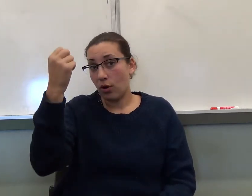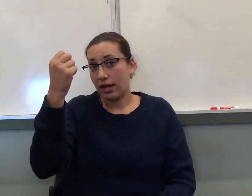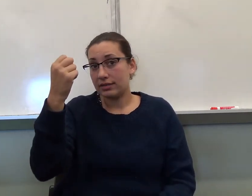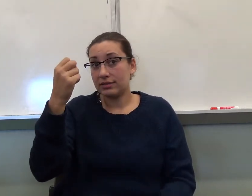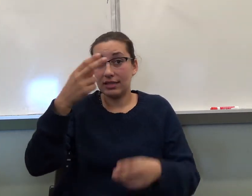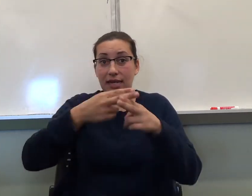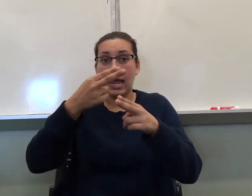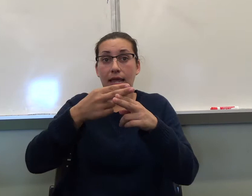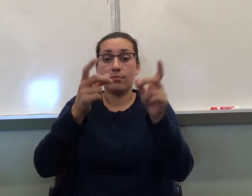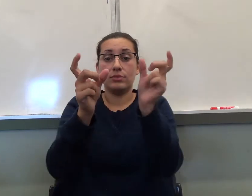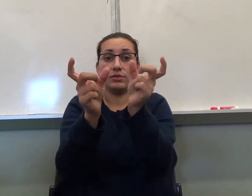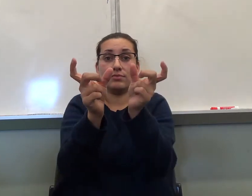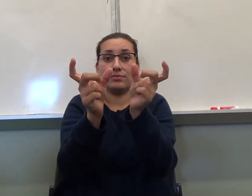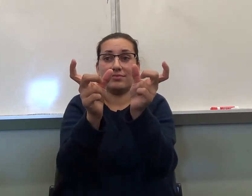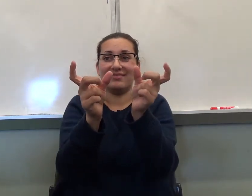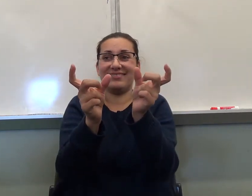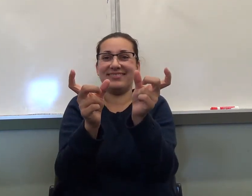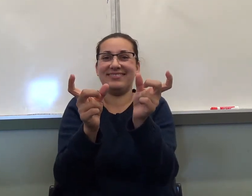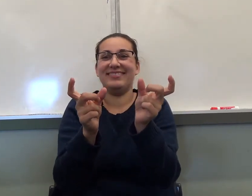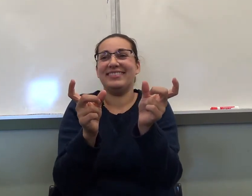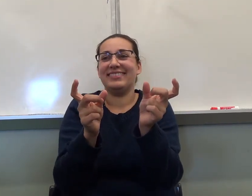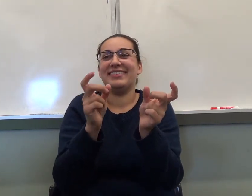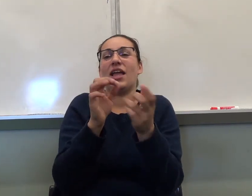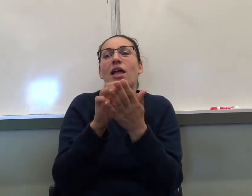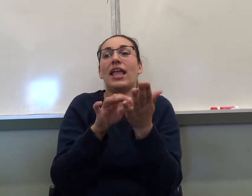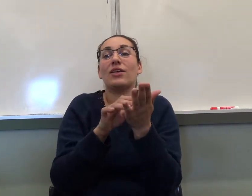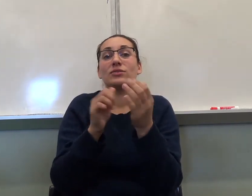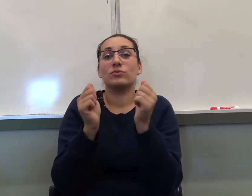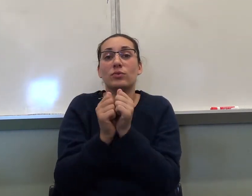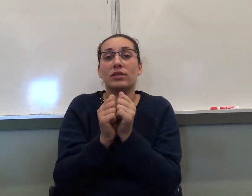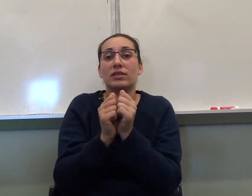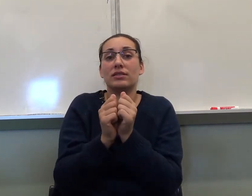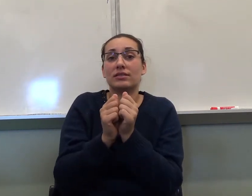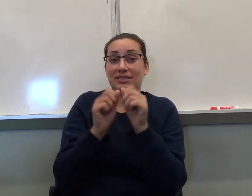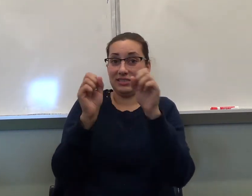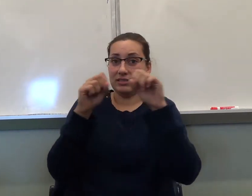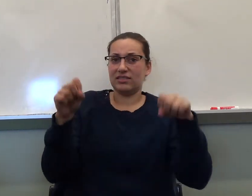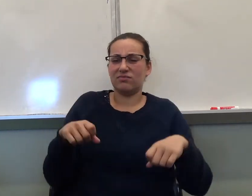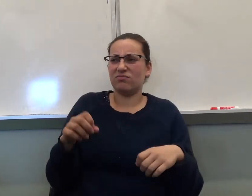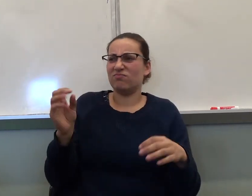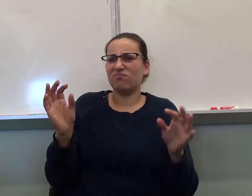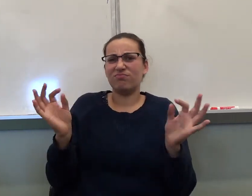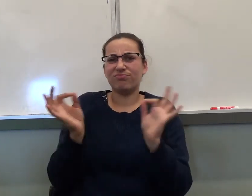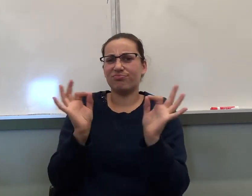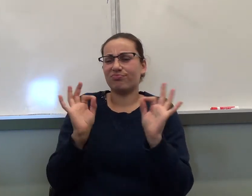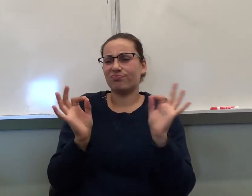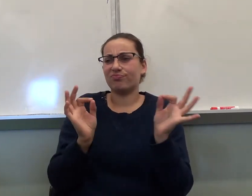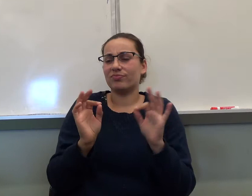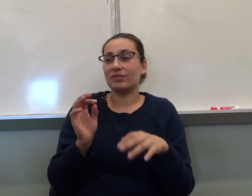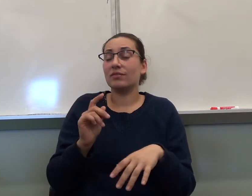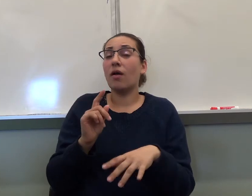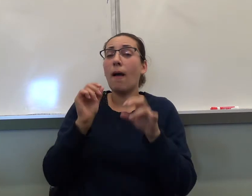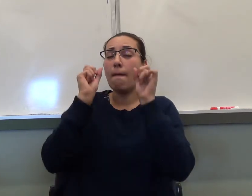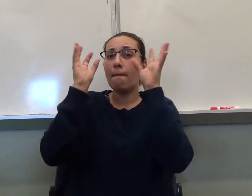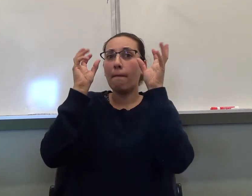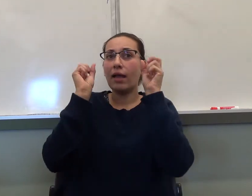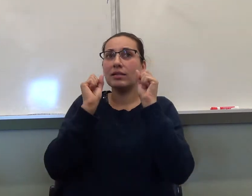remember the prefix line, calculations in the metric system are nothing. They're just amazing. And tomorrow, we'll go into the other kinds of measurements. We'll